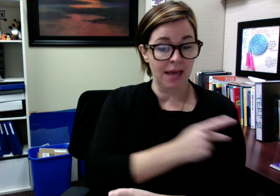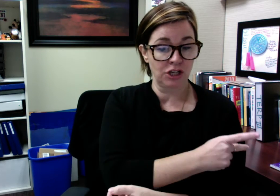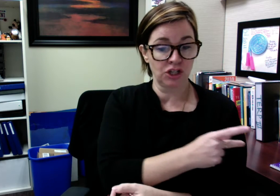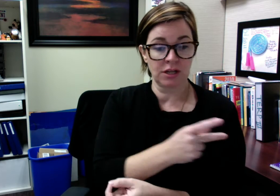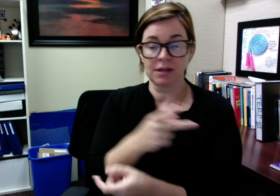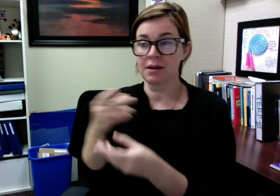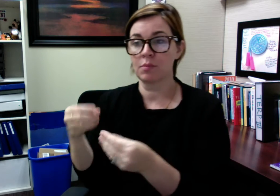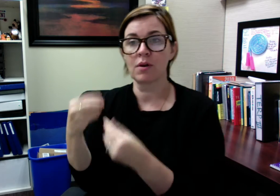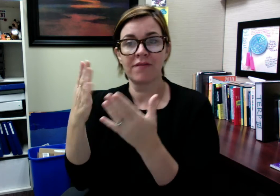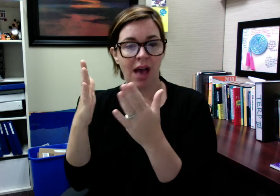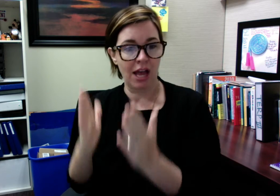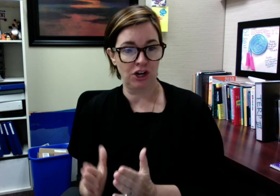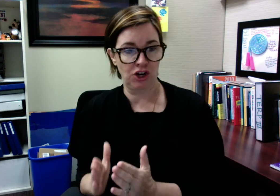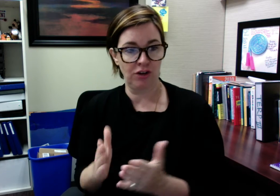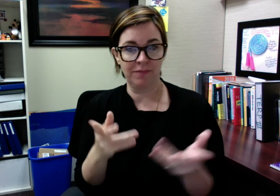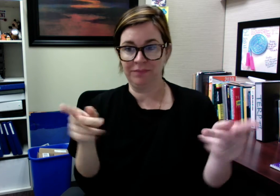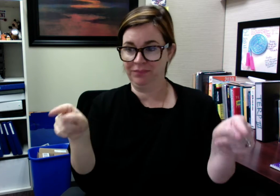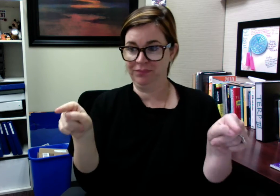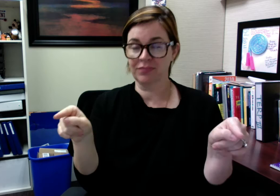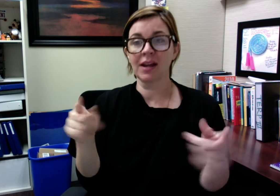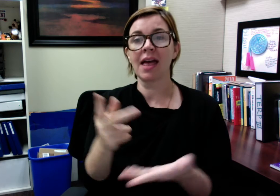therapeutic relationship.